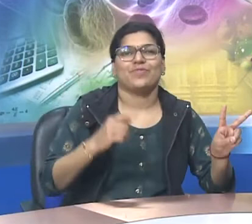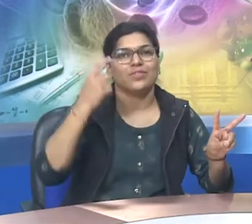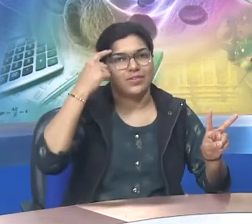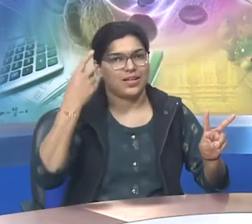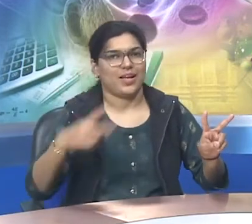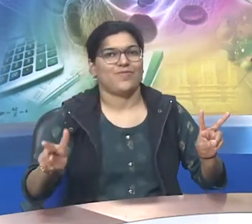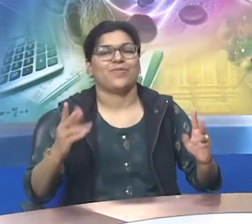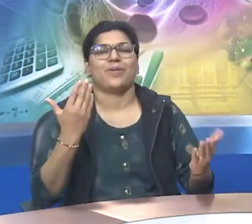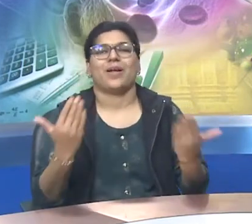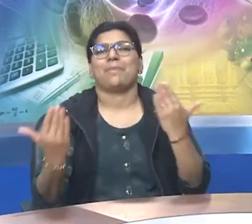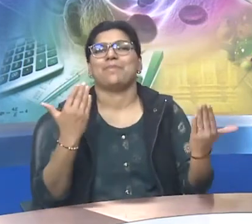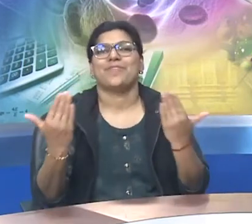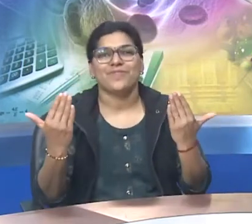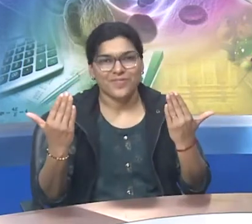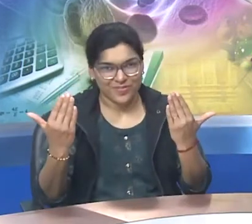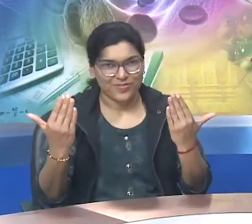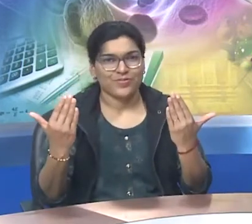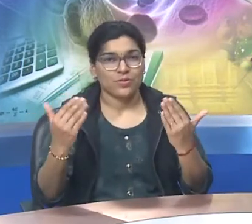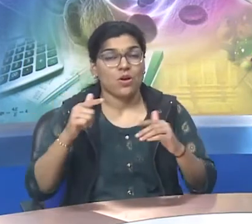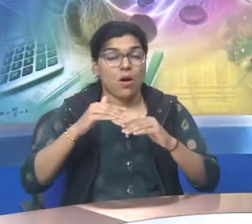Everyone is busy in the work.